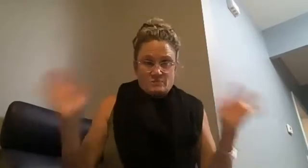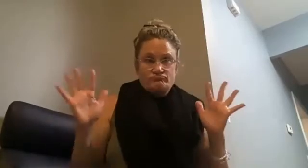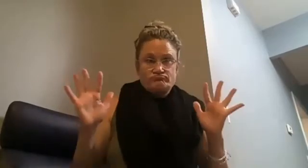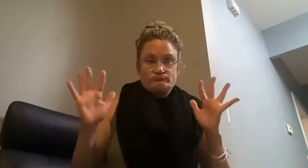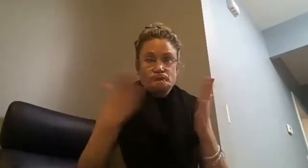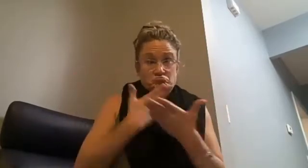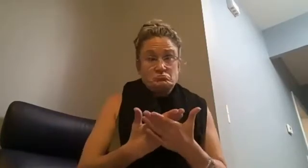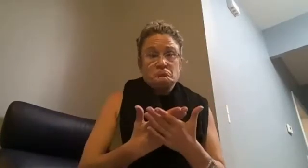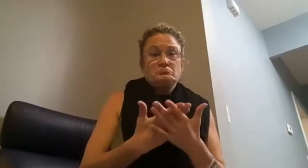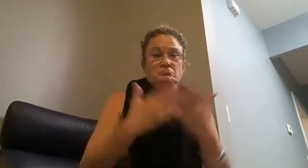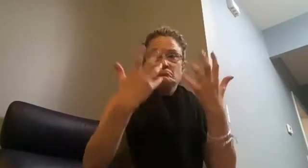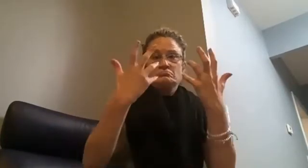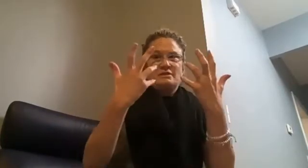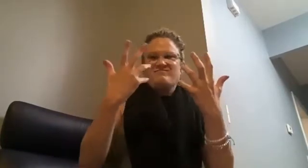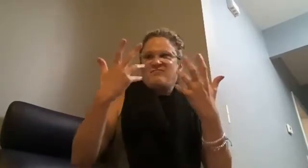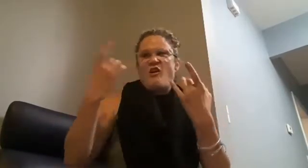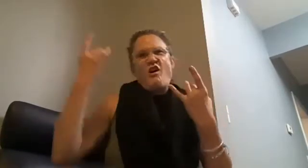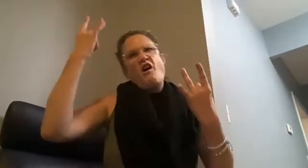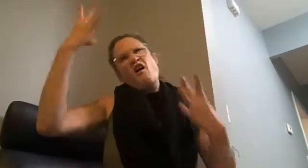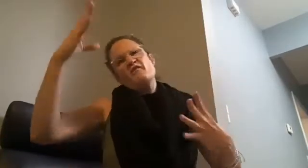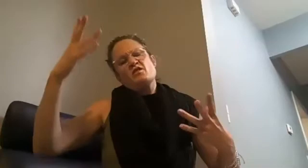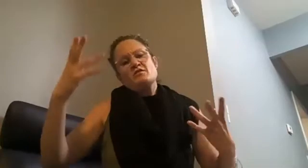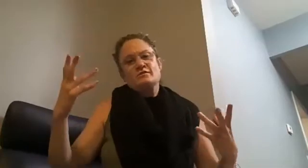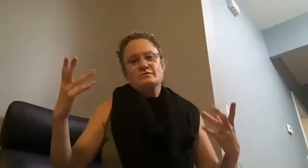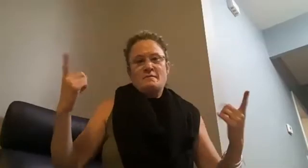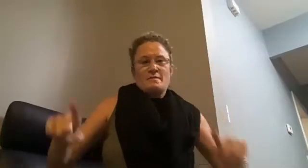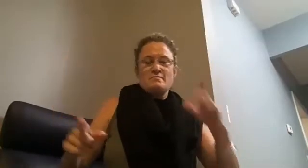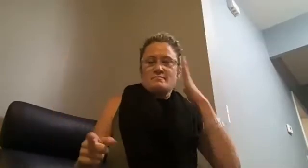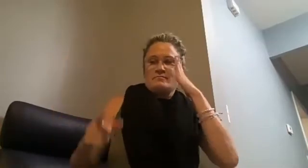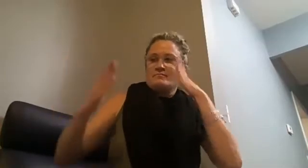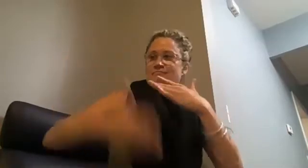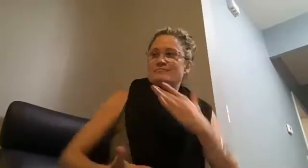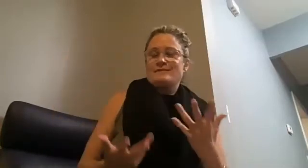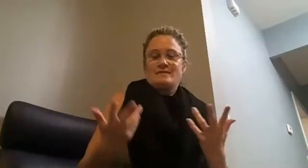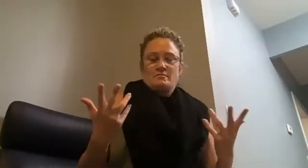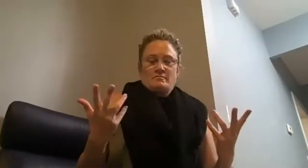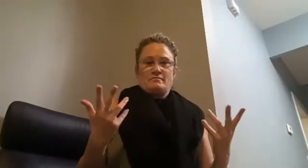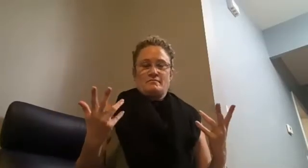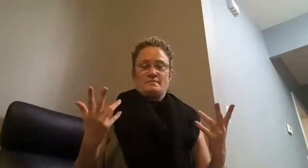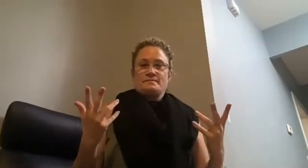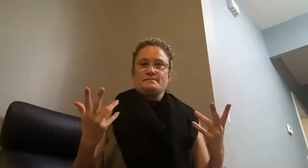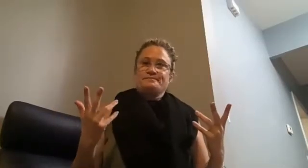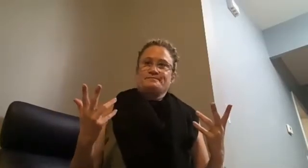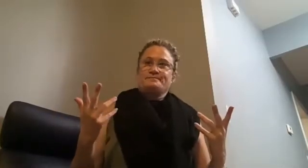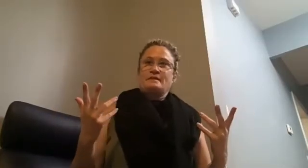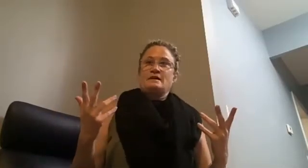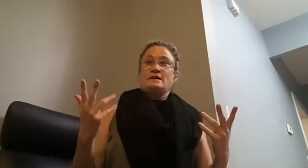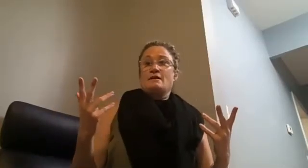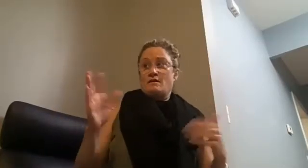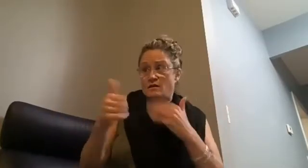and everything went to shit directly thereafter? And everybody who was unfortunate enough to be with you, all of their lives got worse